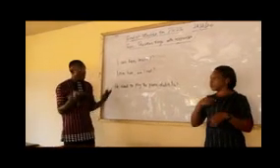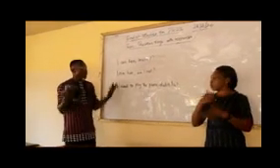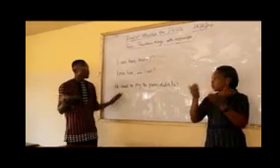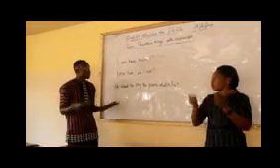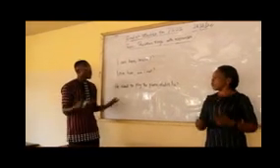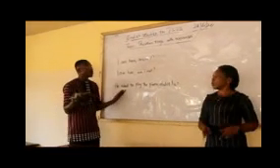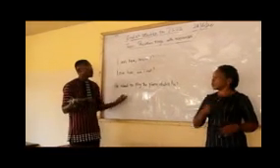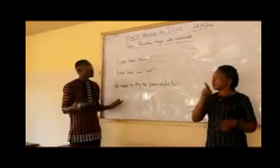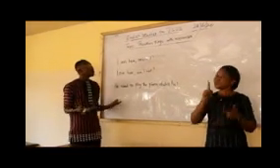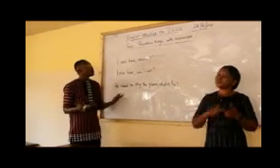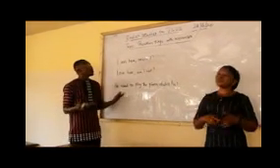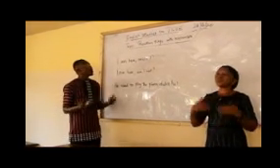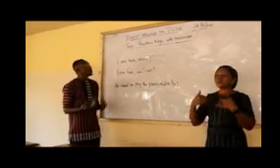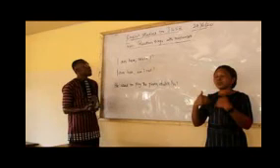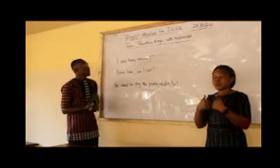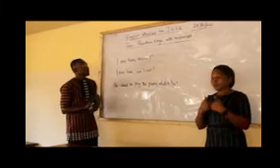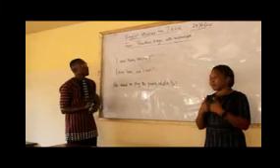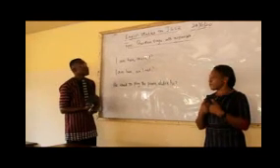have